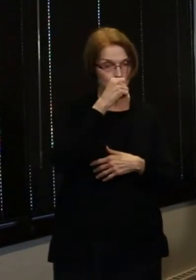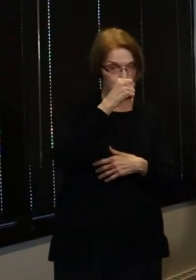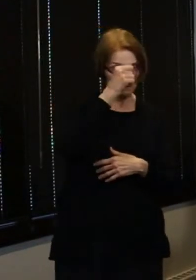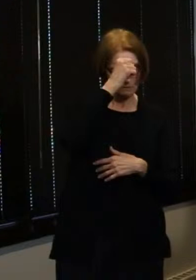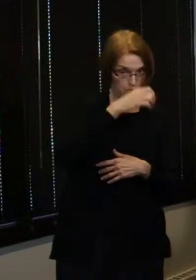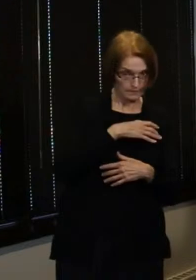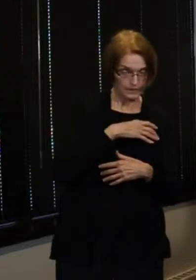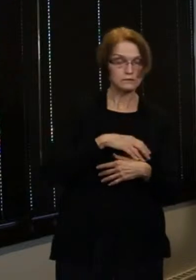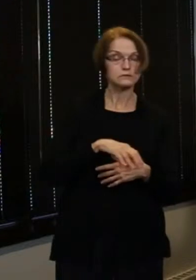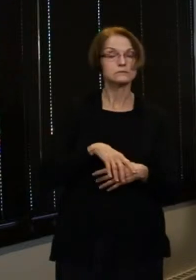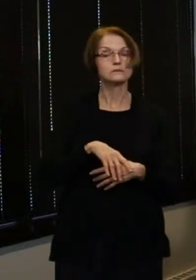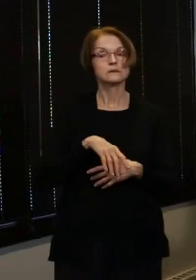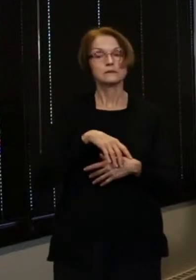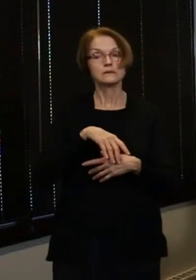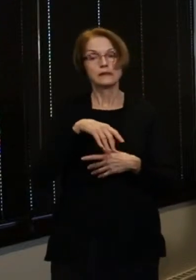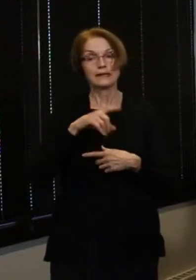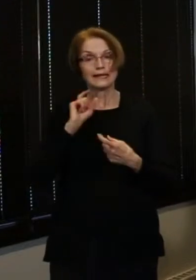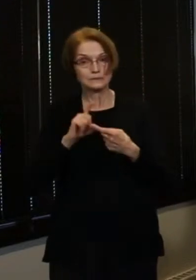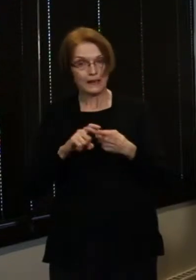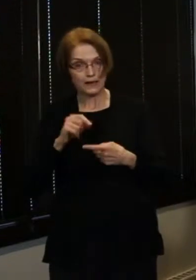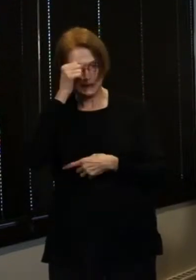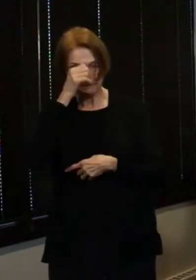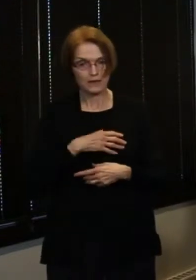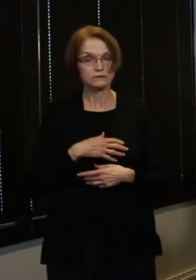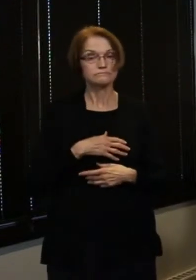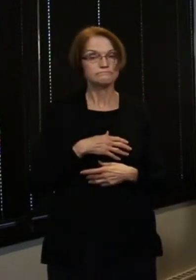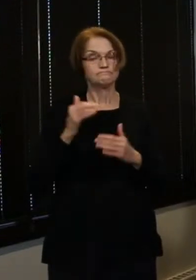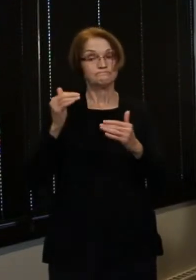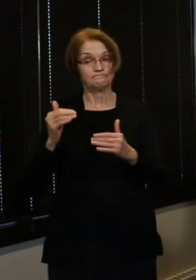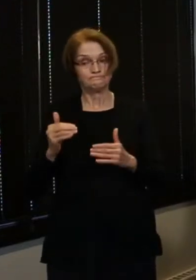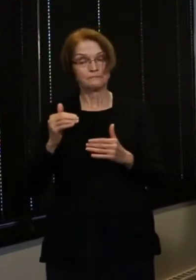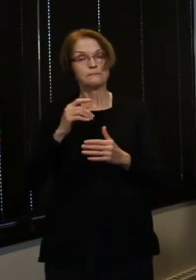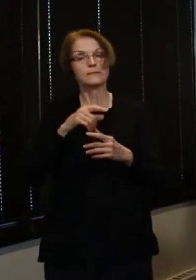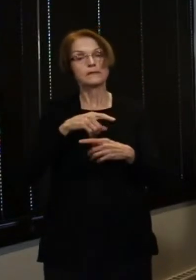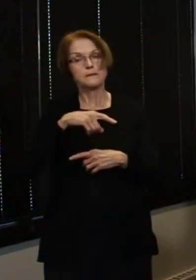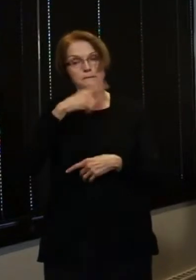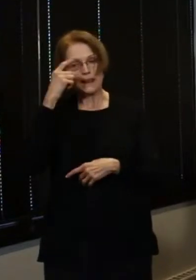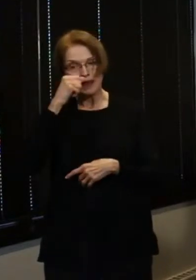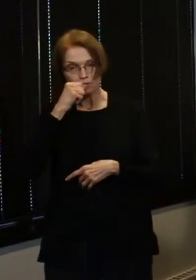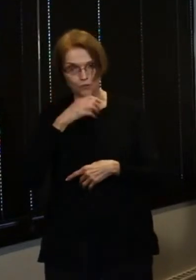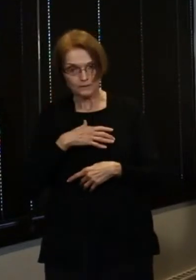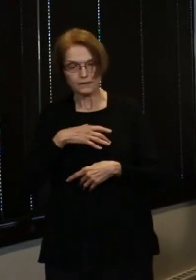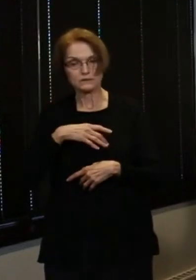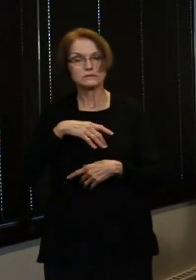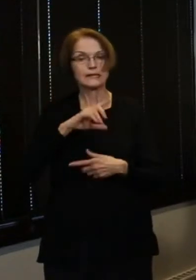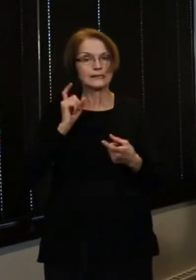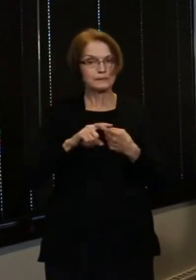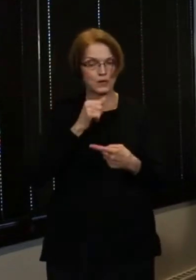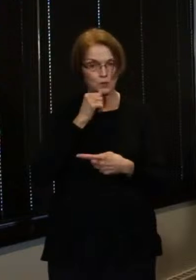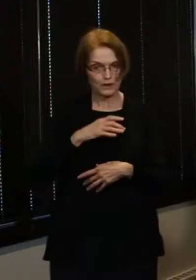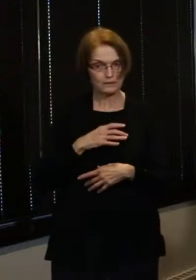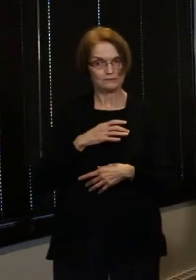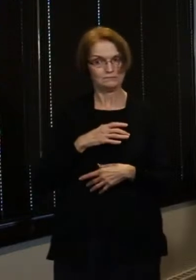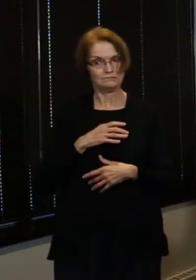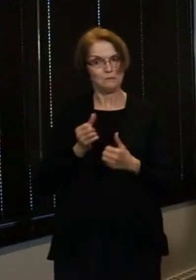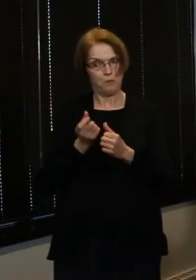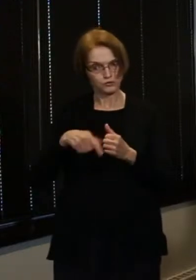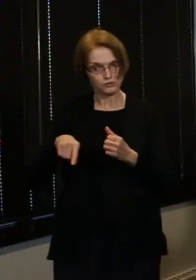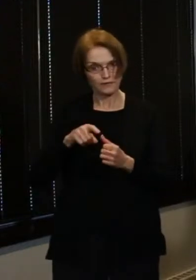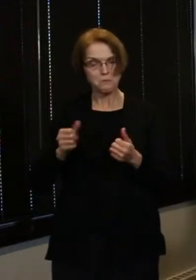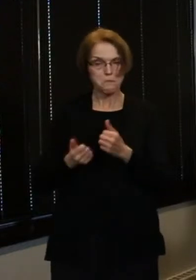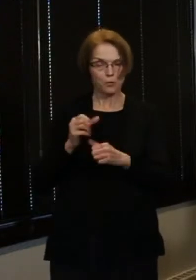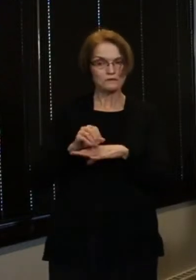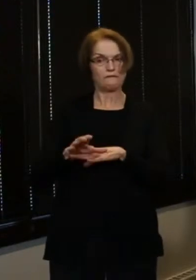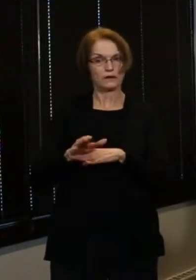women. Now, this is just one more data set that we can now look at and see that the pandemic has been especially